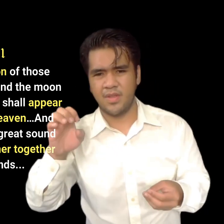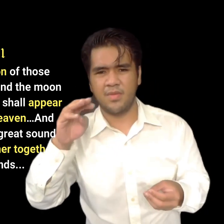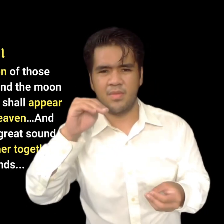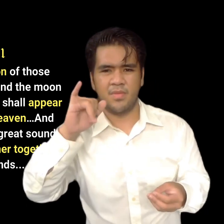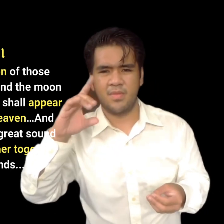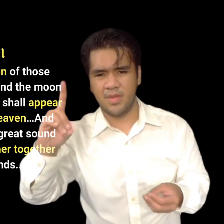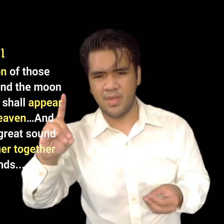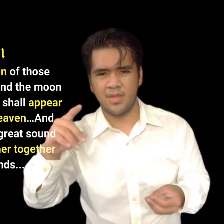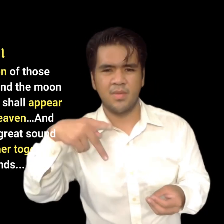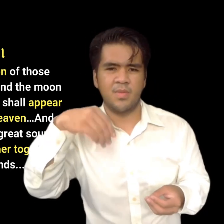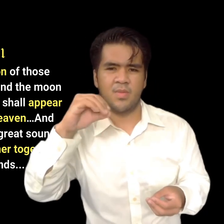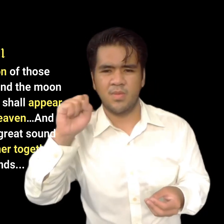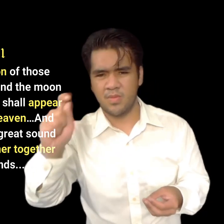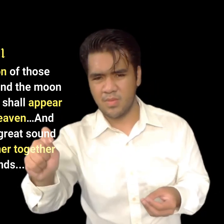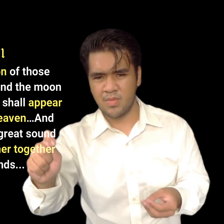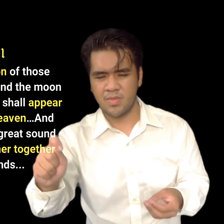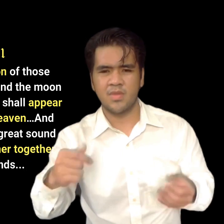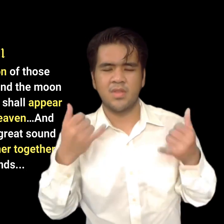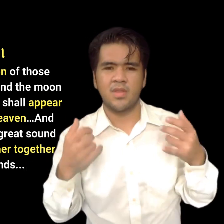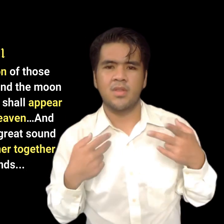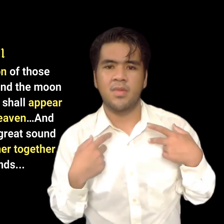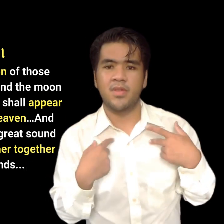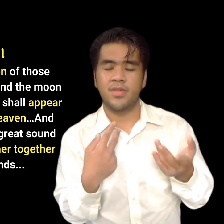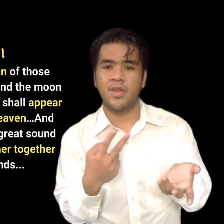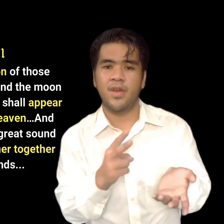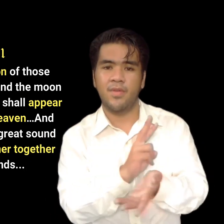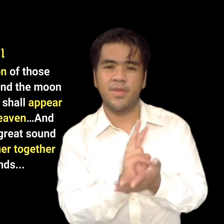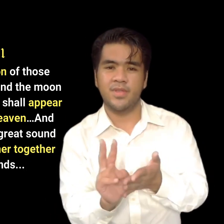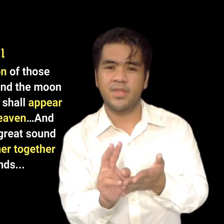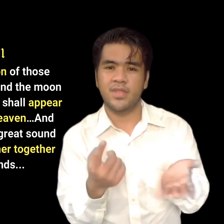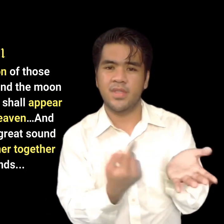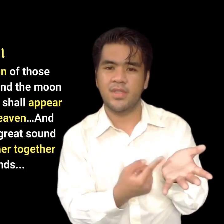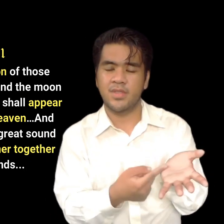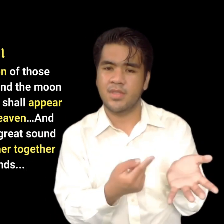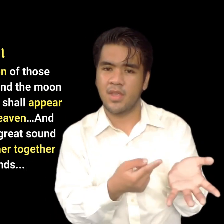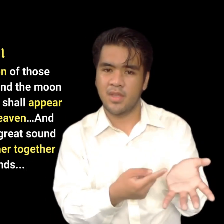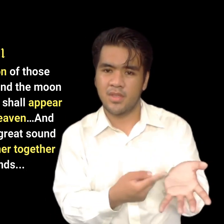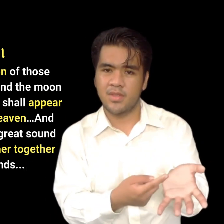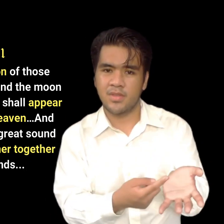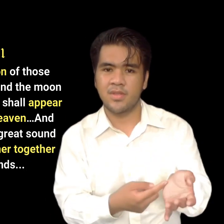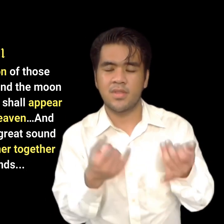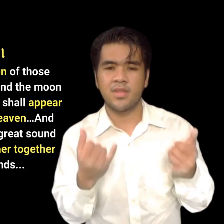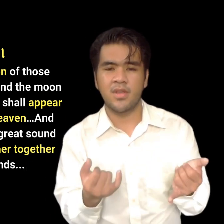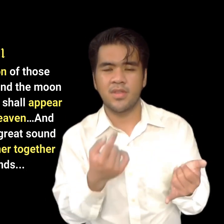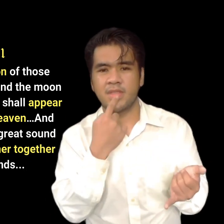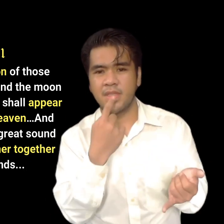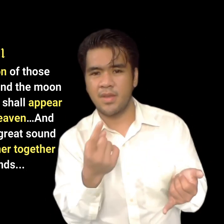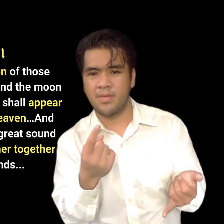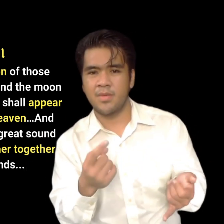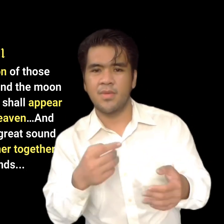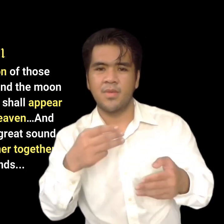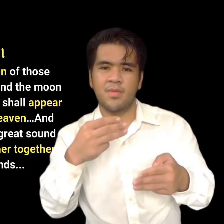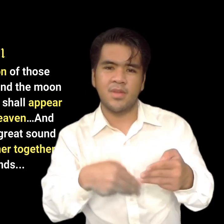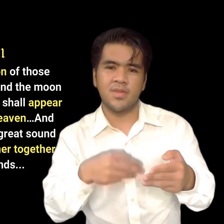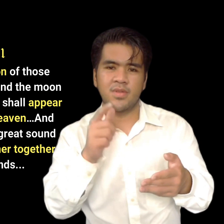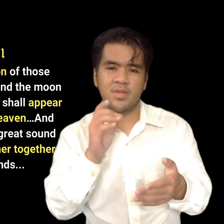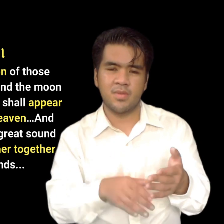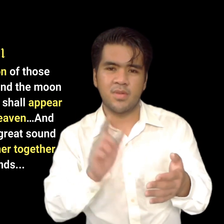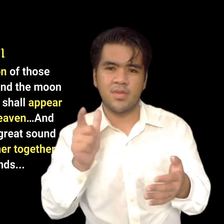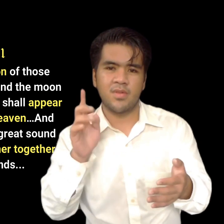darkened, and the moon shall not give her light, and the stars shall fall from heaven, and the powers of the heavens shall be shaken. And then shall appear the sign of the